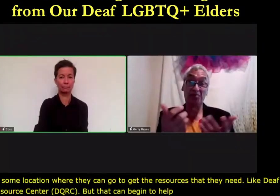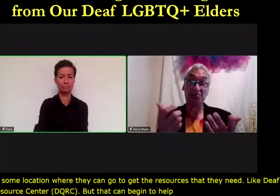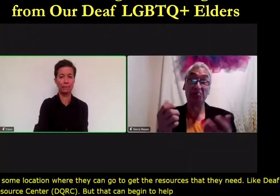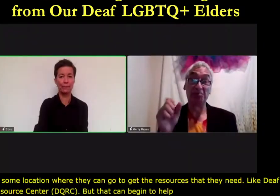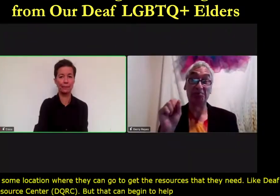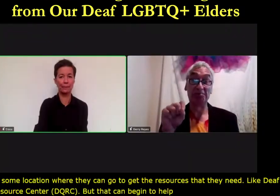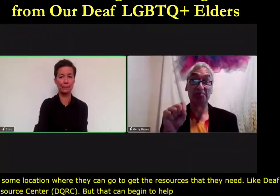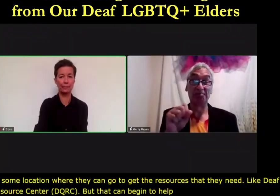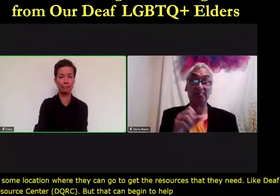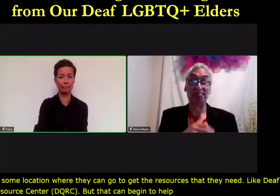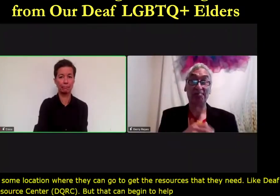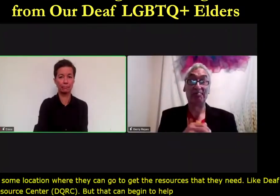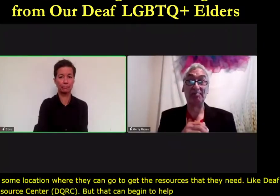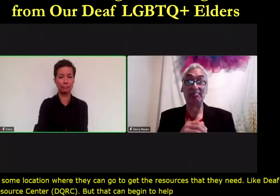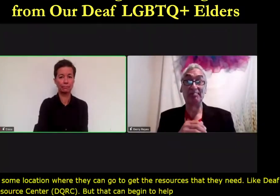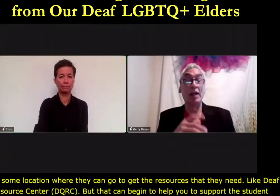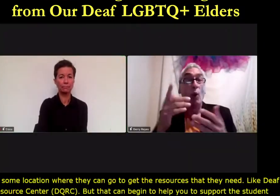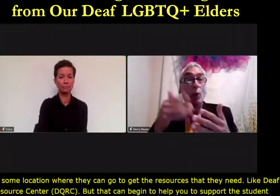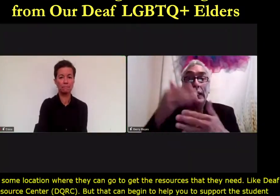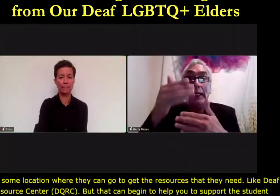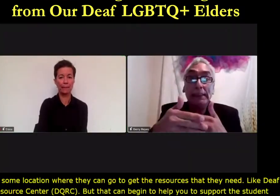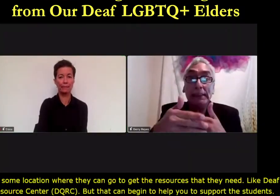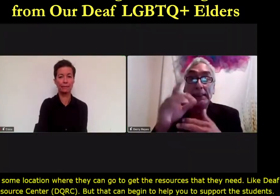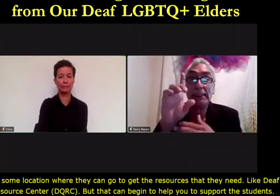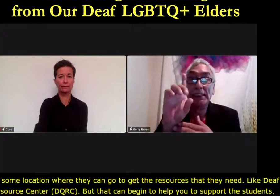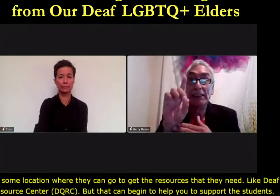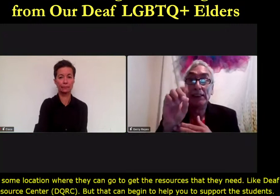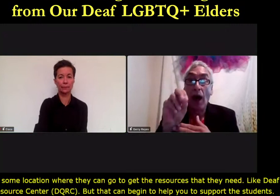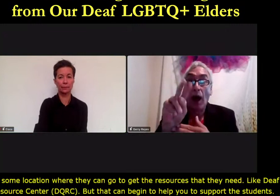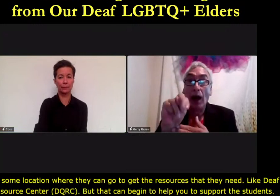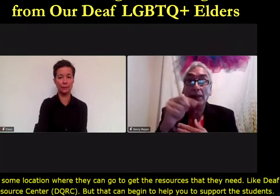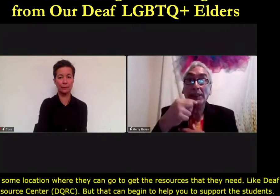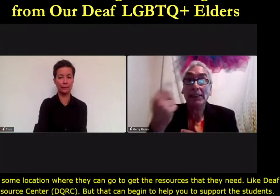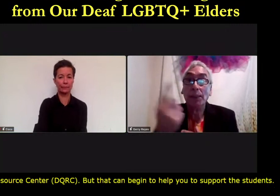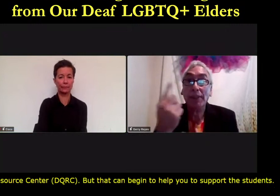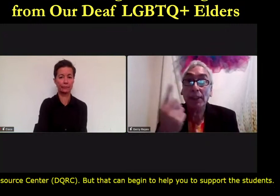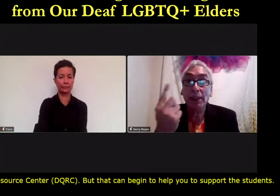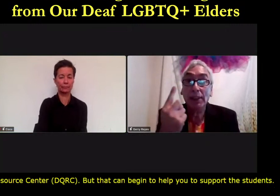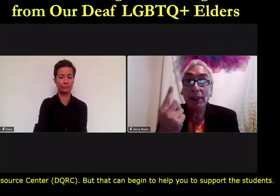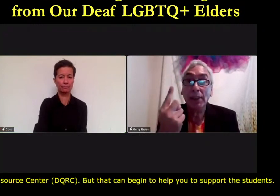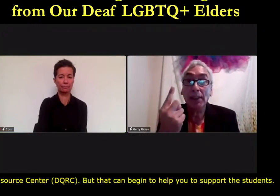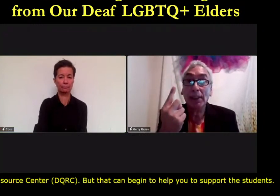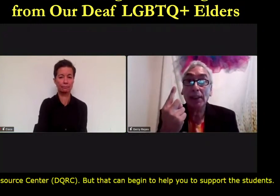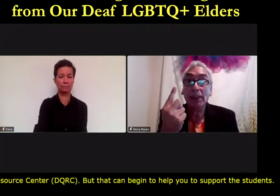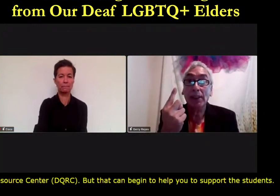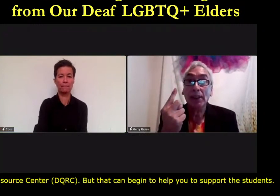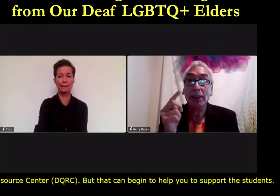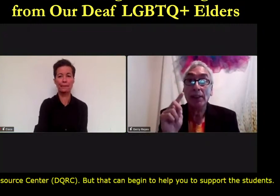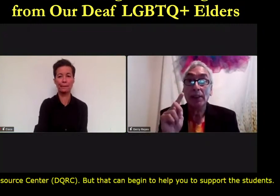that really helps yes yes um next we have dawn did you want to respond